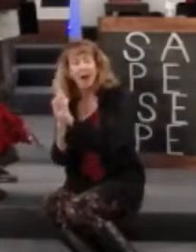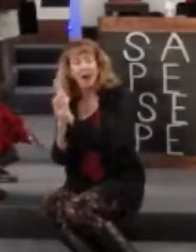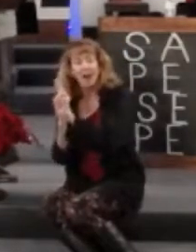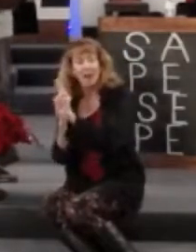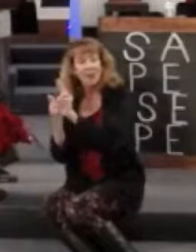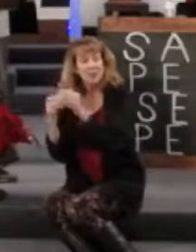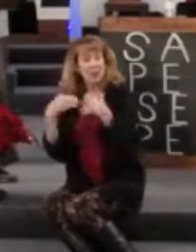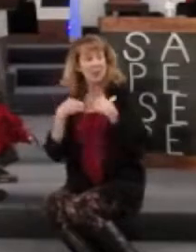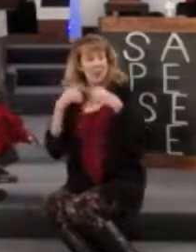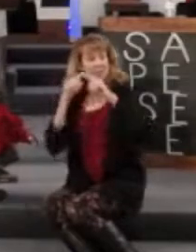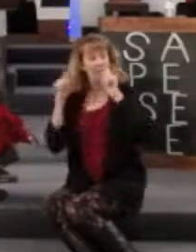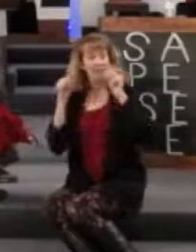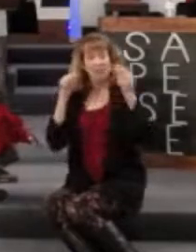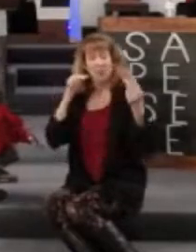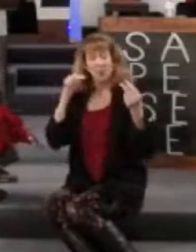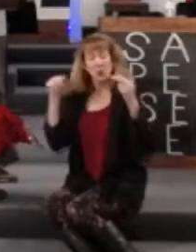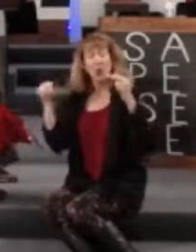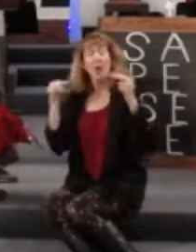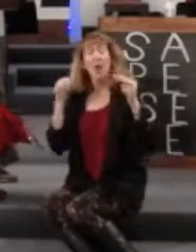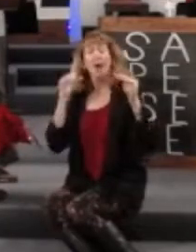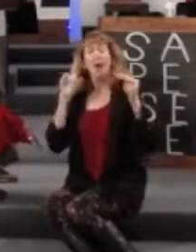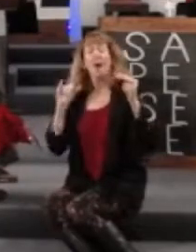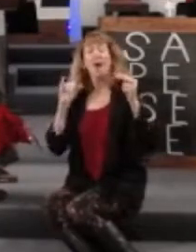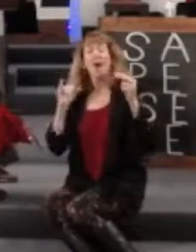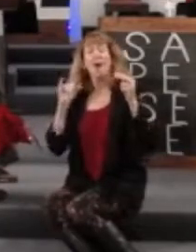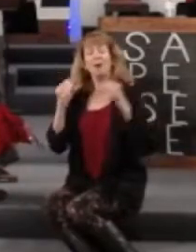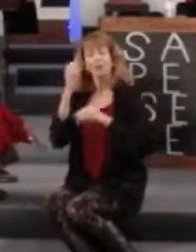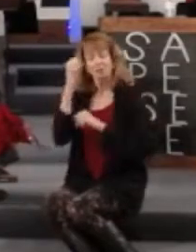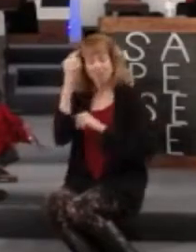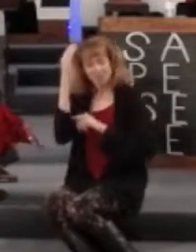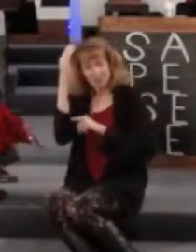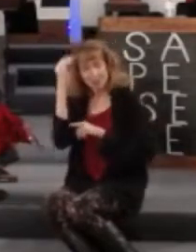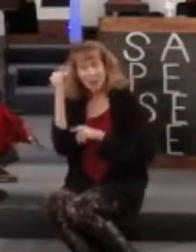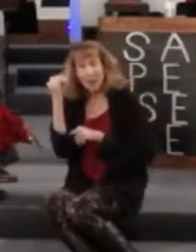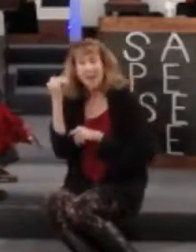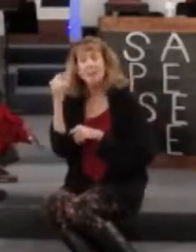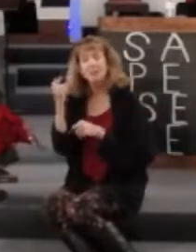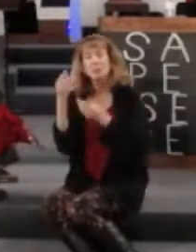have a differing viewpoint so that you can negotiate.